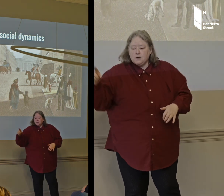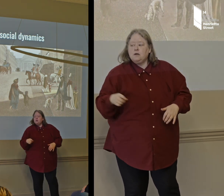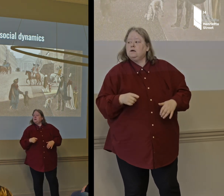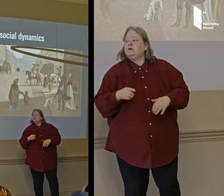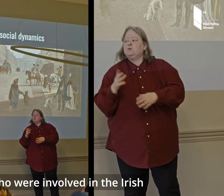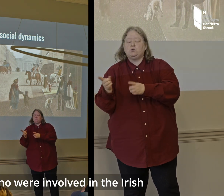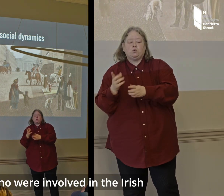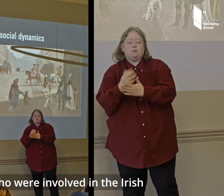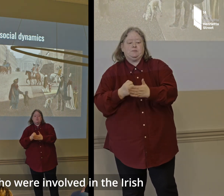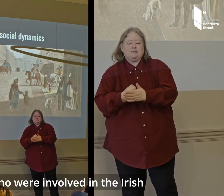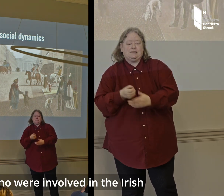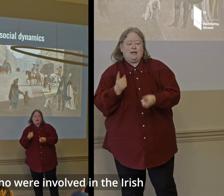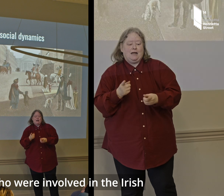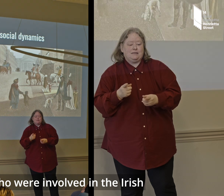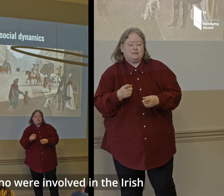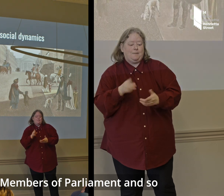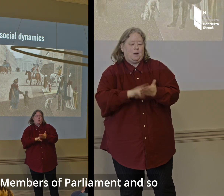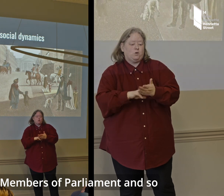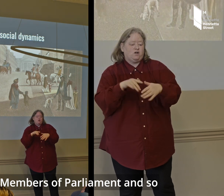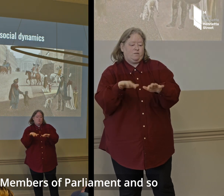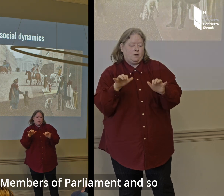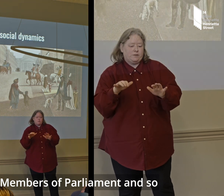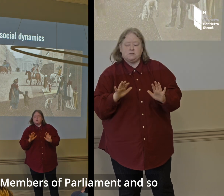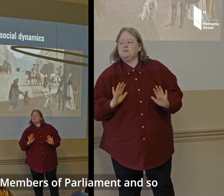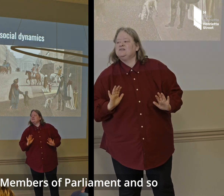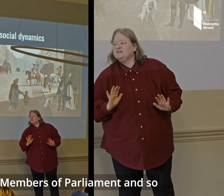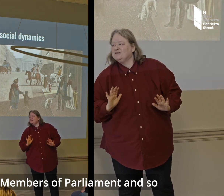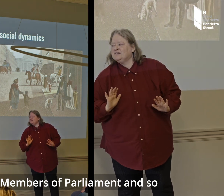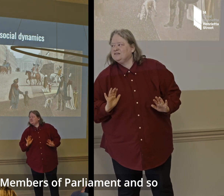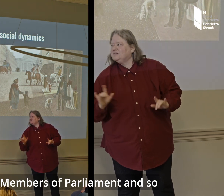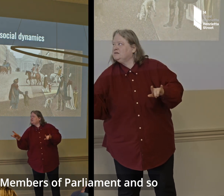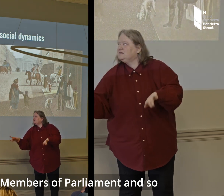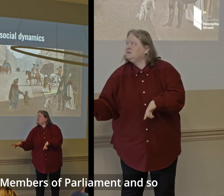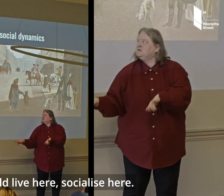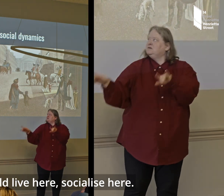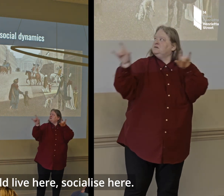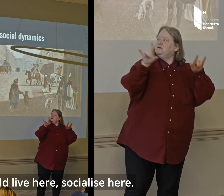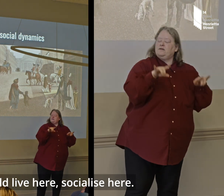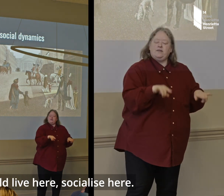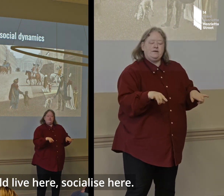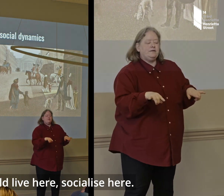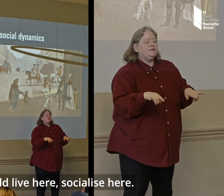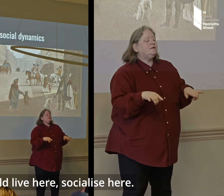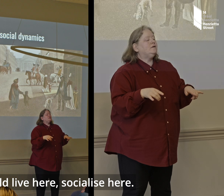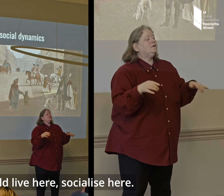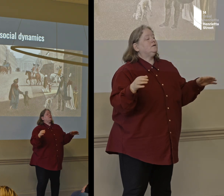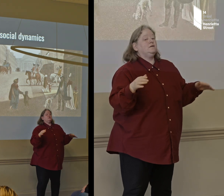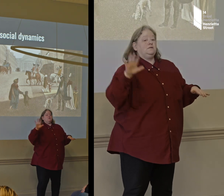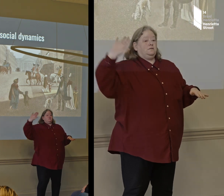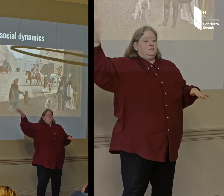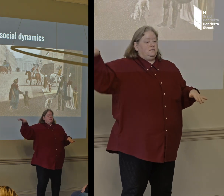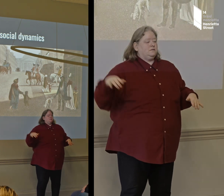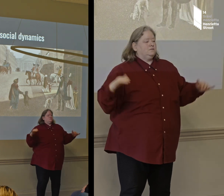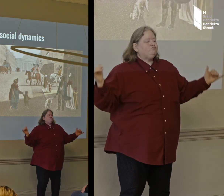gatherings, people who were involved in the Irish Parliament, members of Parliament and so on would live here, socialise here.